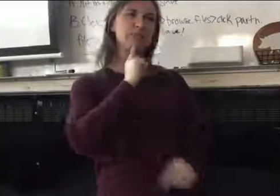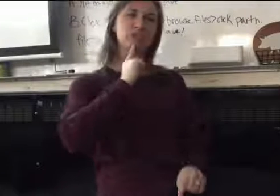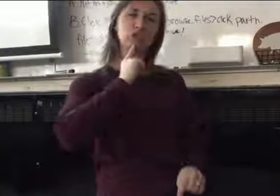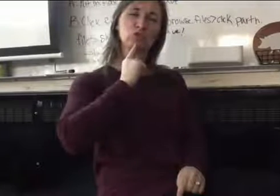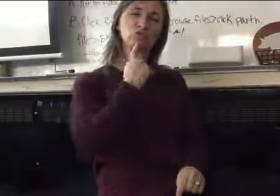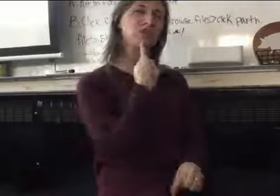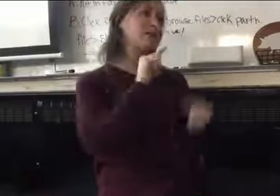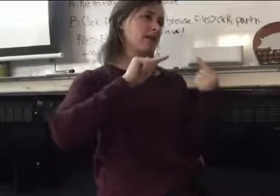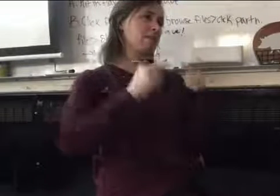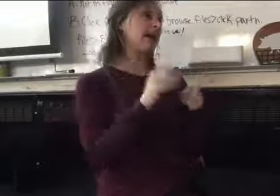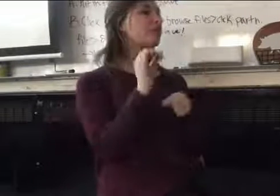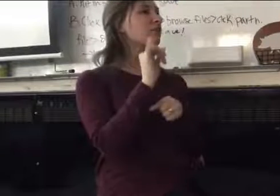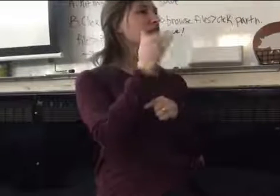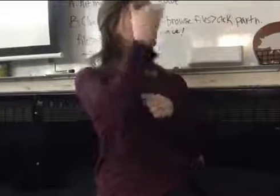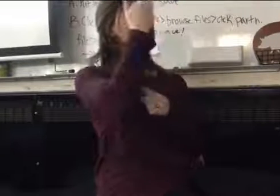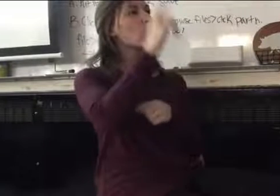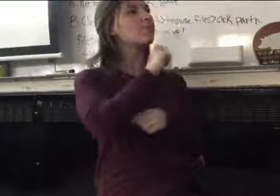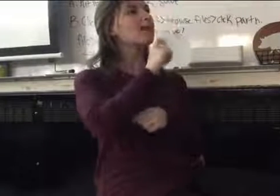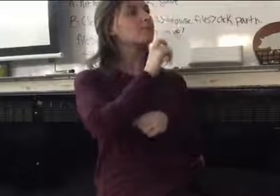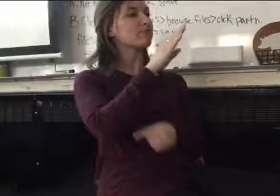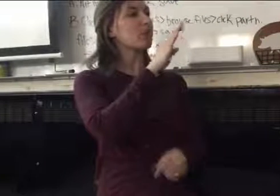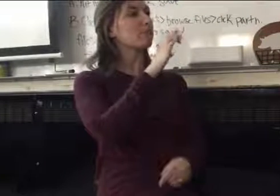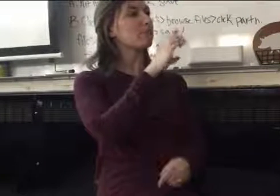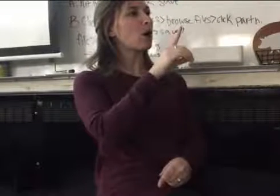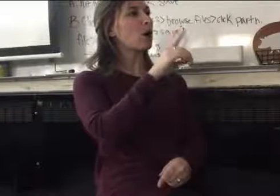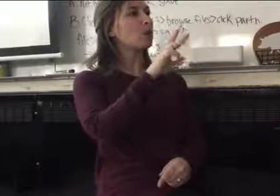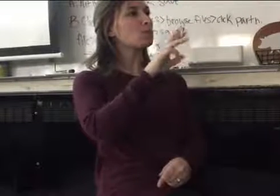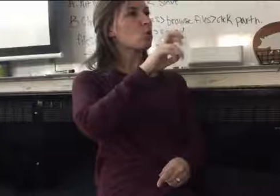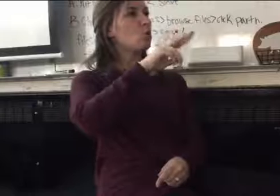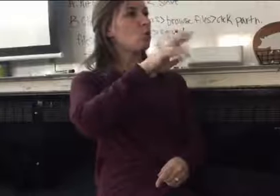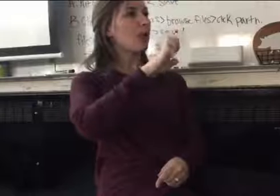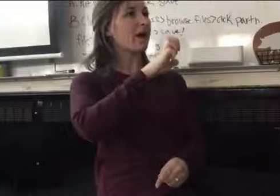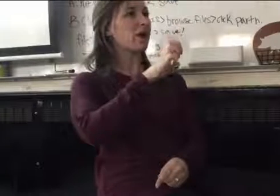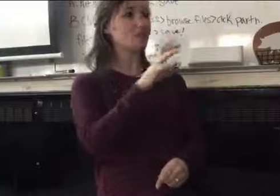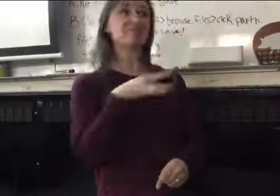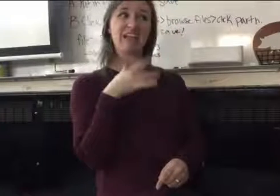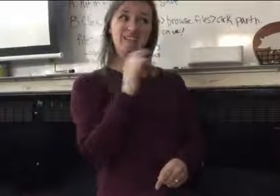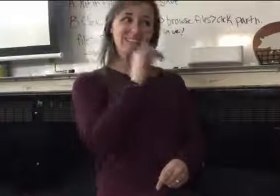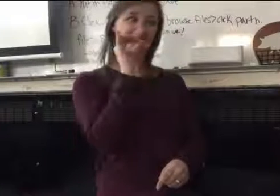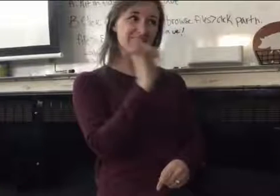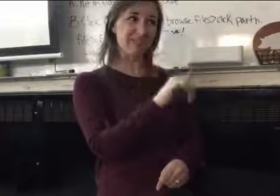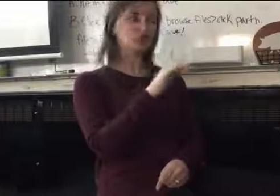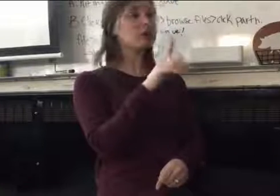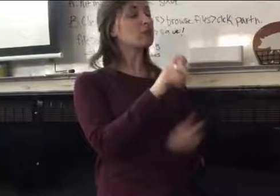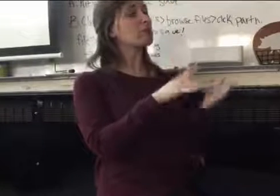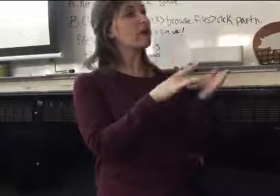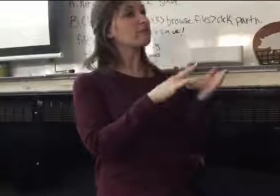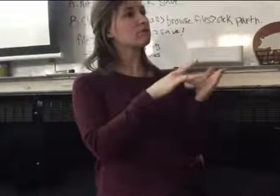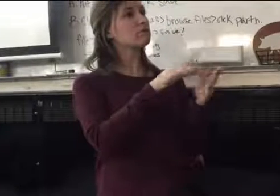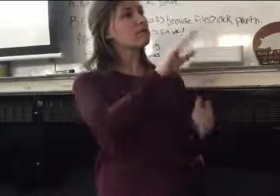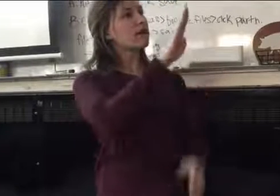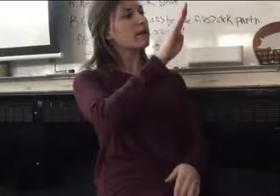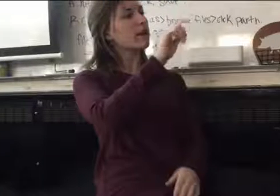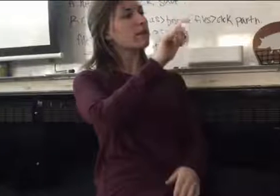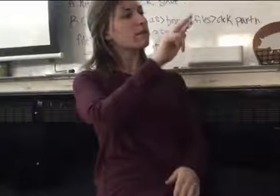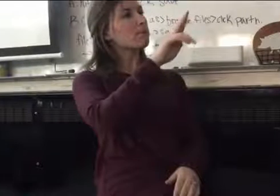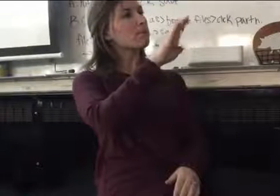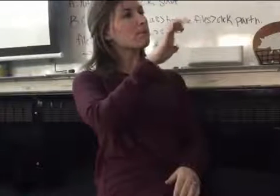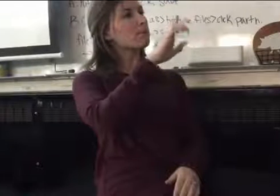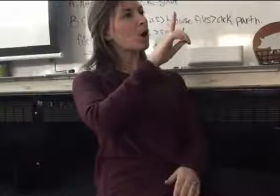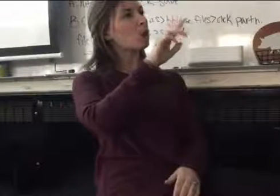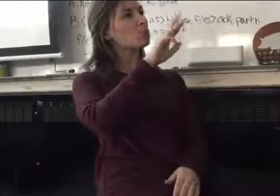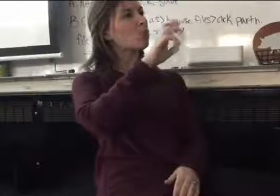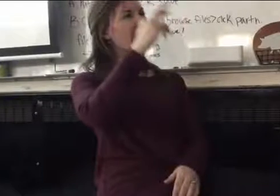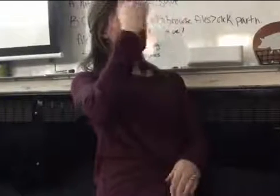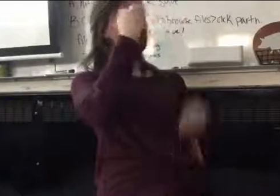being hit with barbed wire. So they have Gordon the slave, and they said, all right, we need to do your physical to make sure you're healthy enough to join the Union Army.